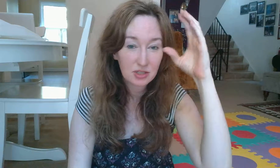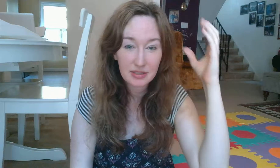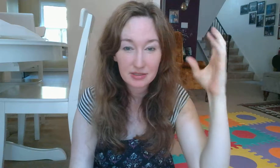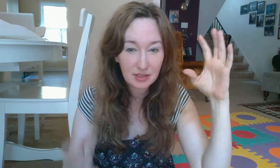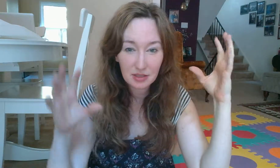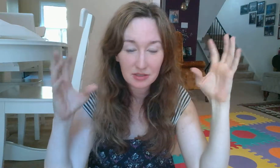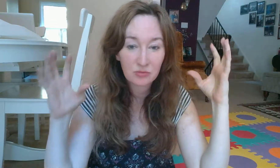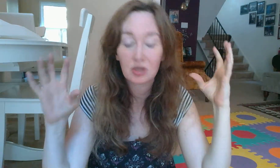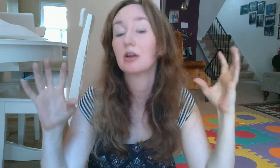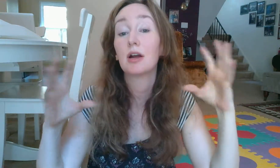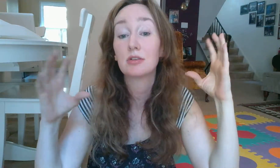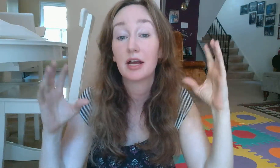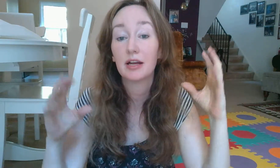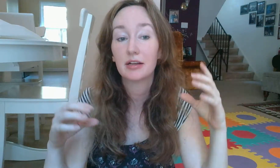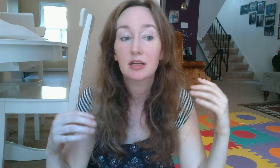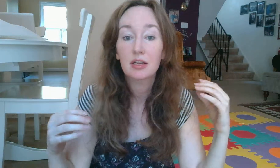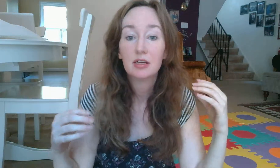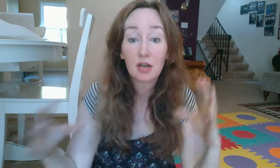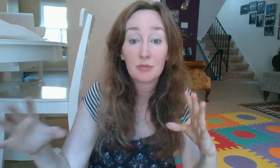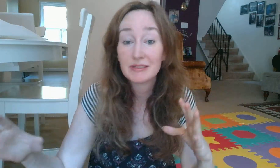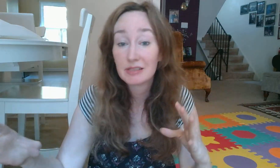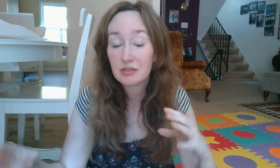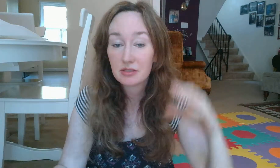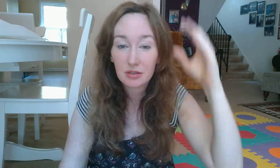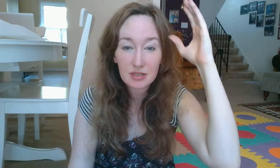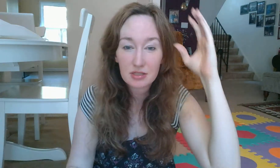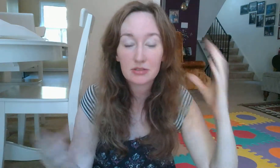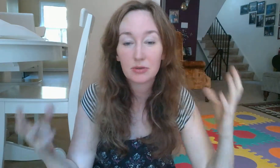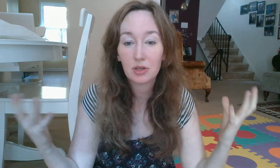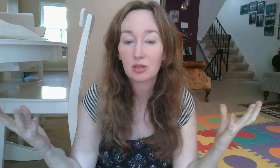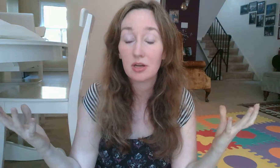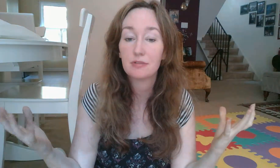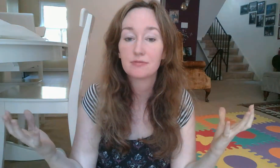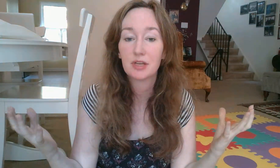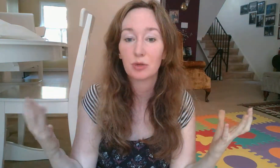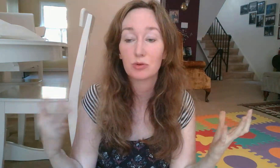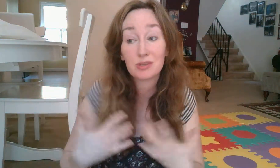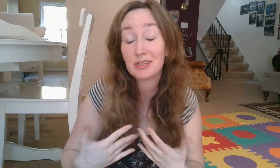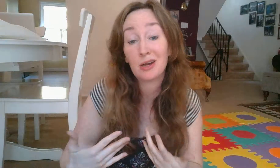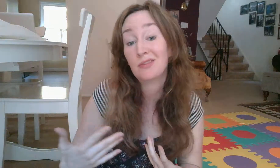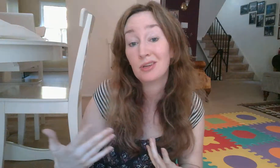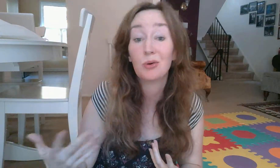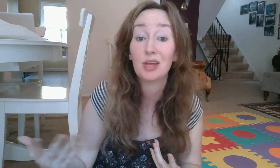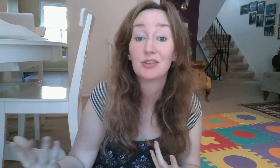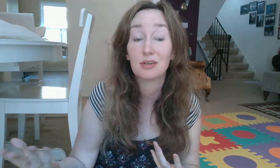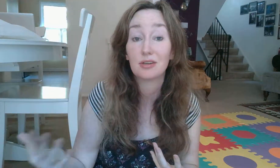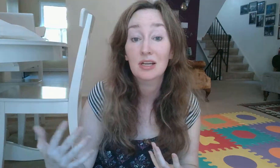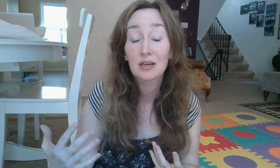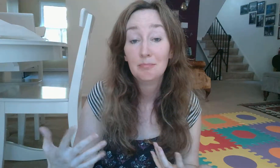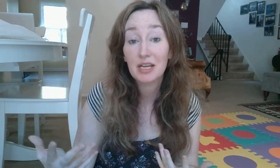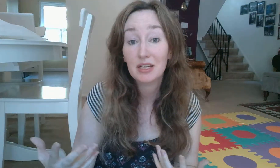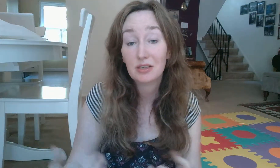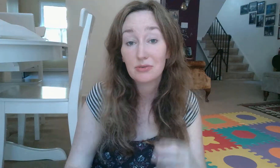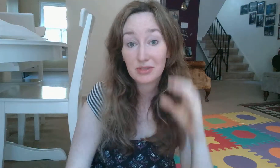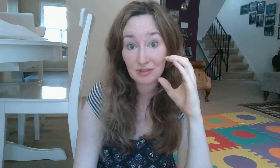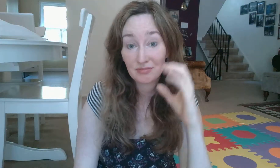does a C somewhere around her head. Common sense, it looks like so there are a lot of sign language words that I don't even know yet that are made using